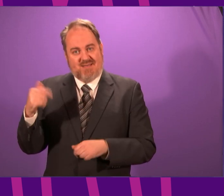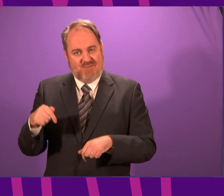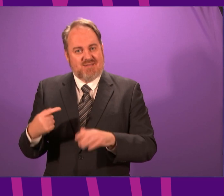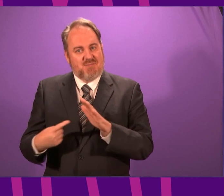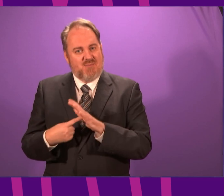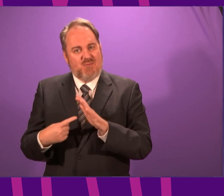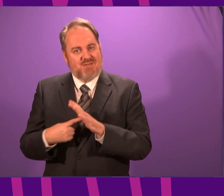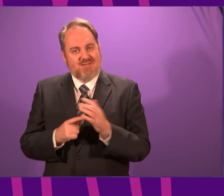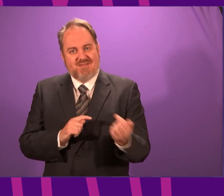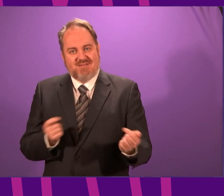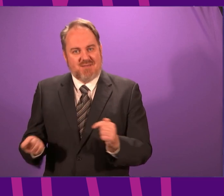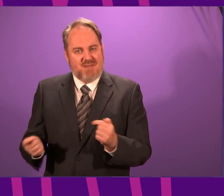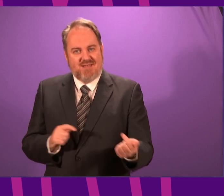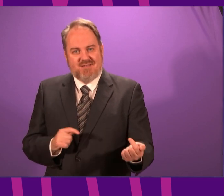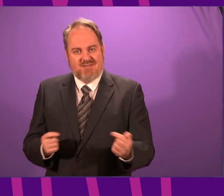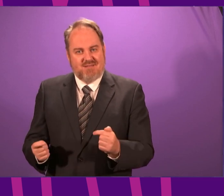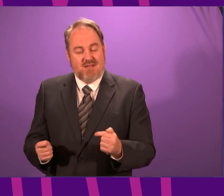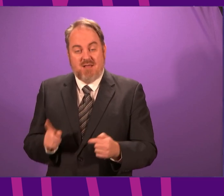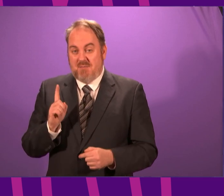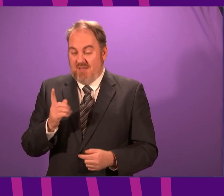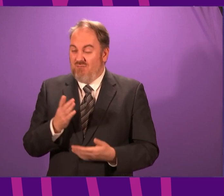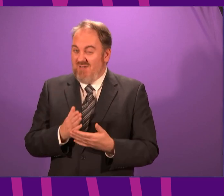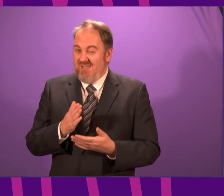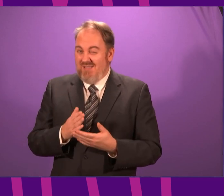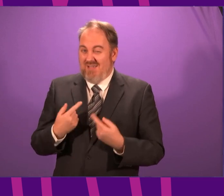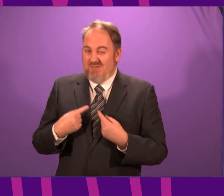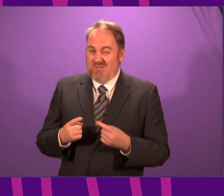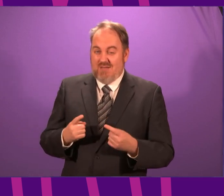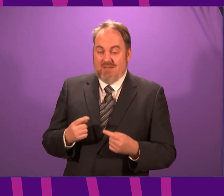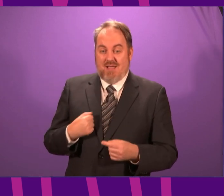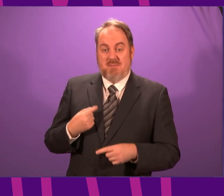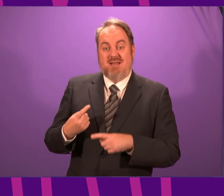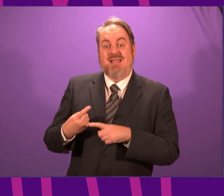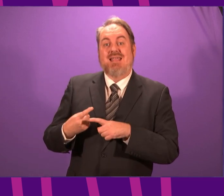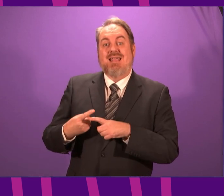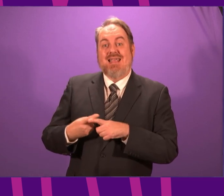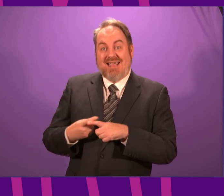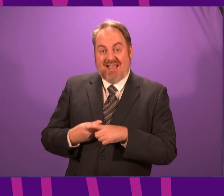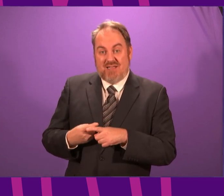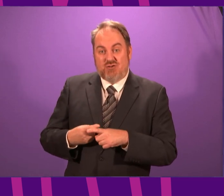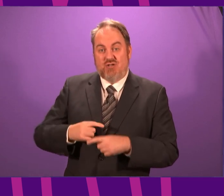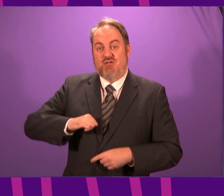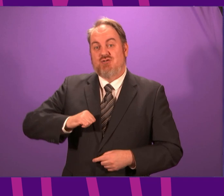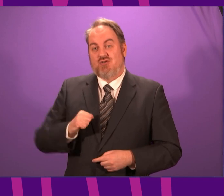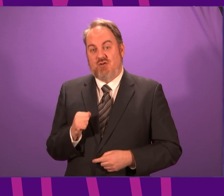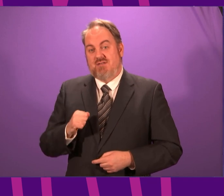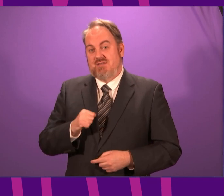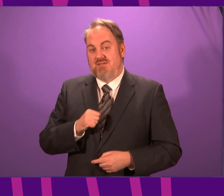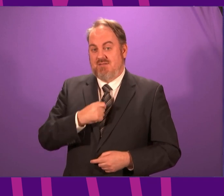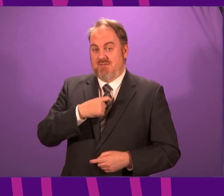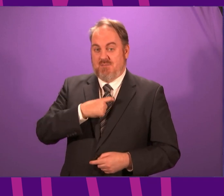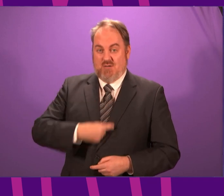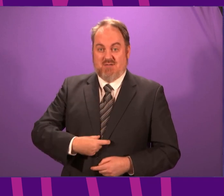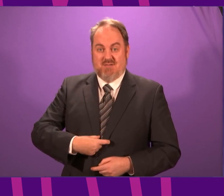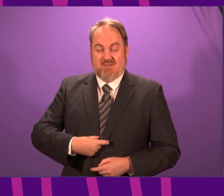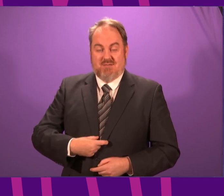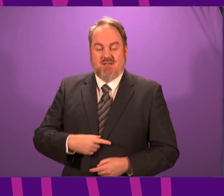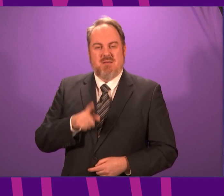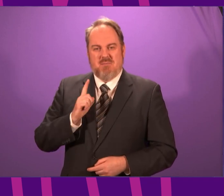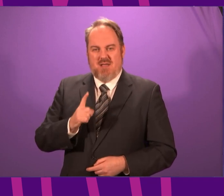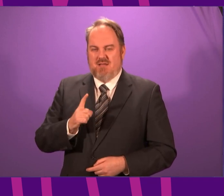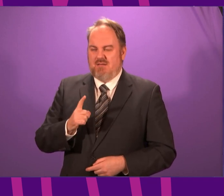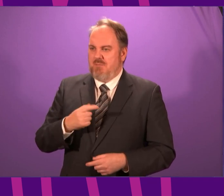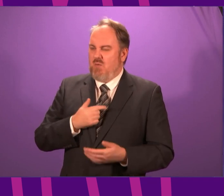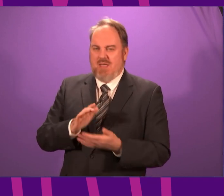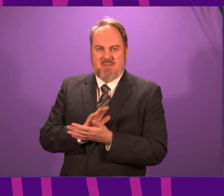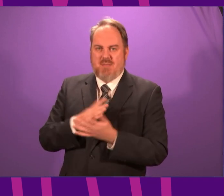important debate. But in the outset, as an English Scot, I'd like to put on record my anger and disgust at the comments from Willie